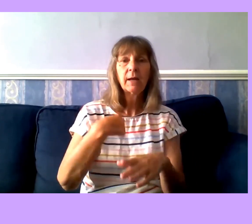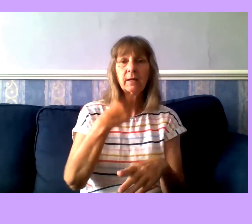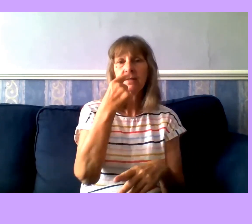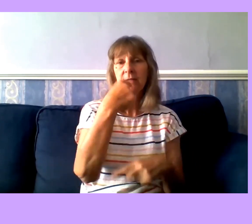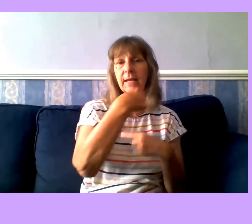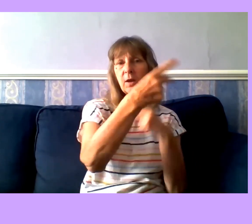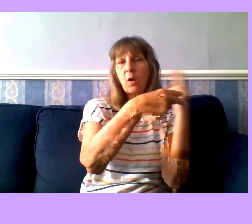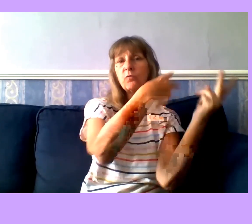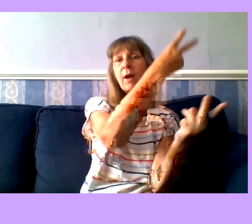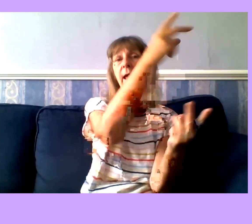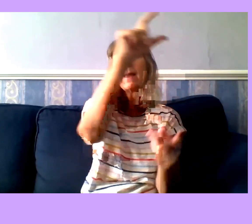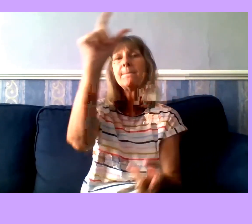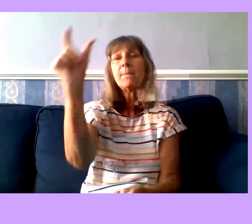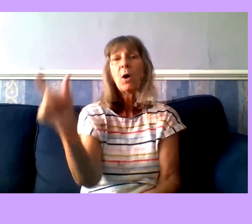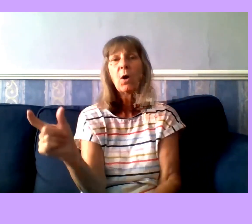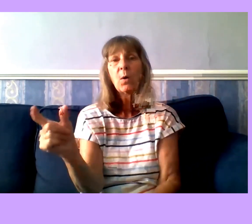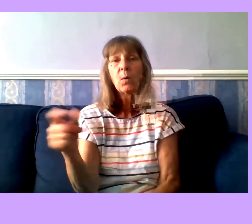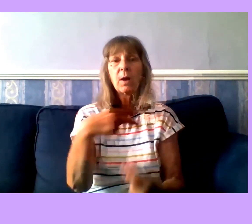I can